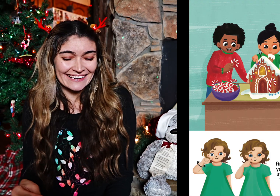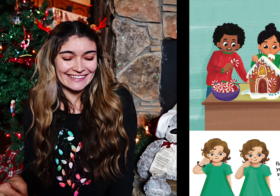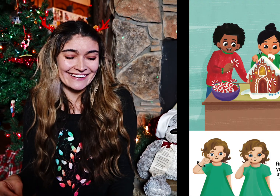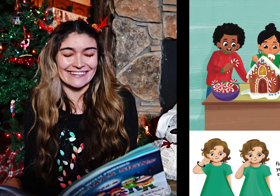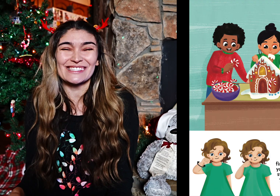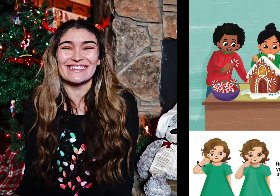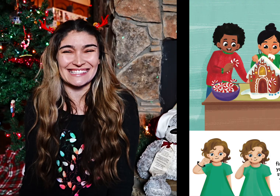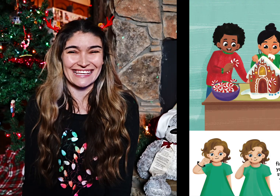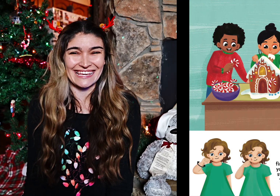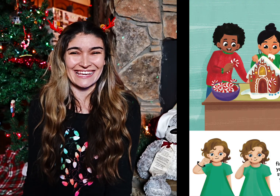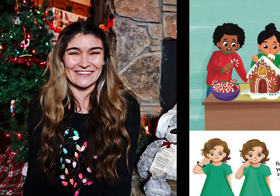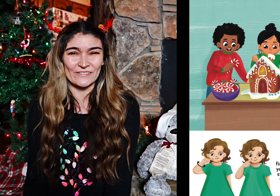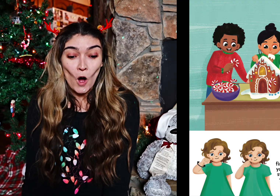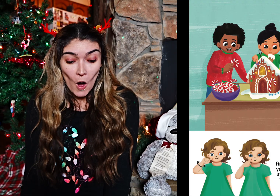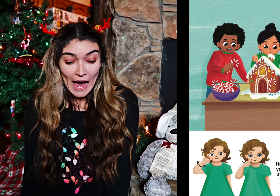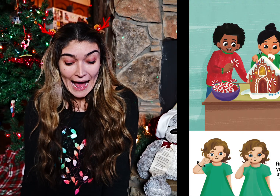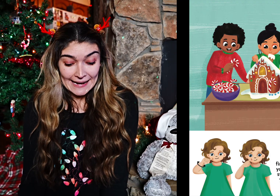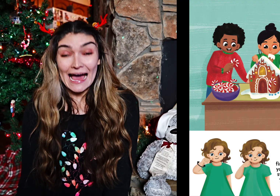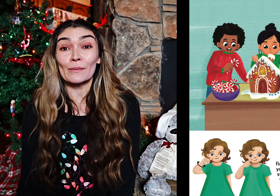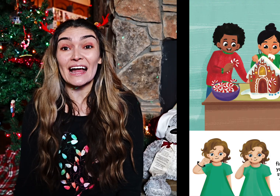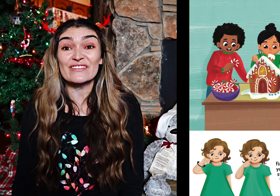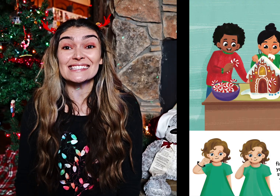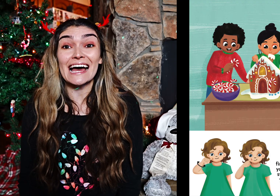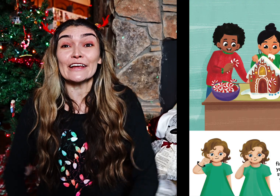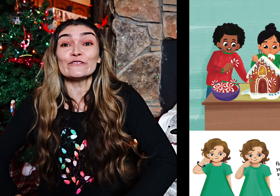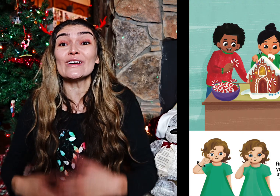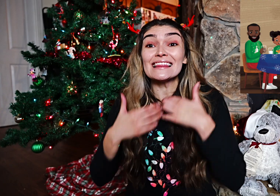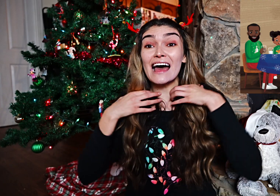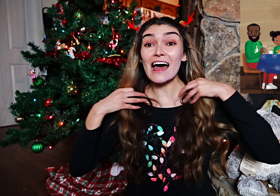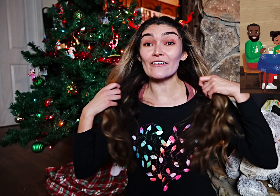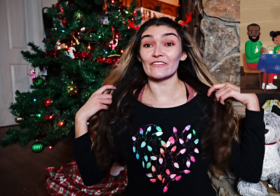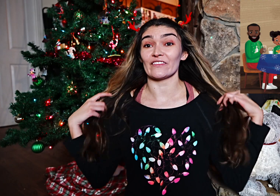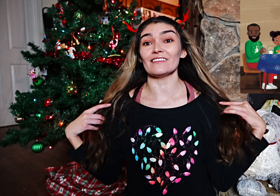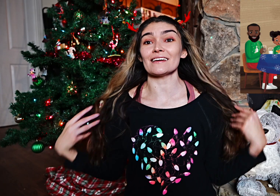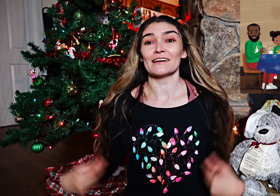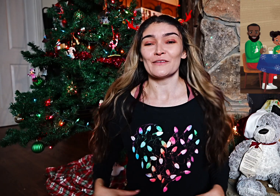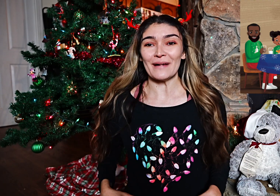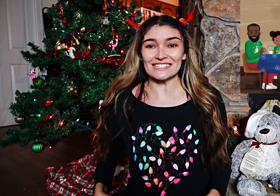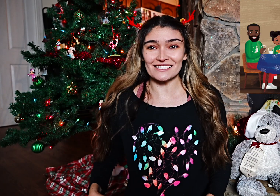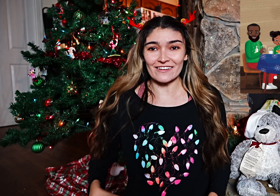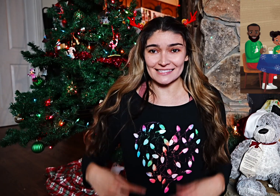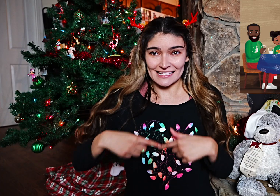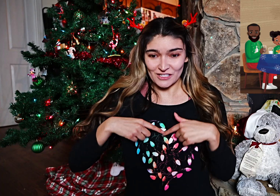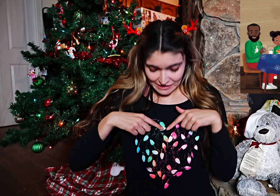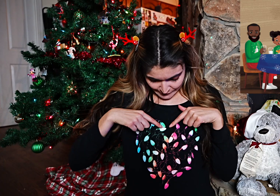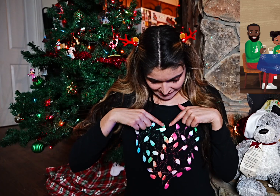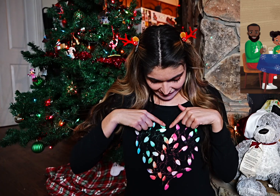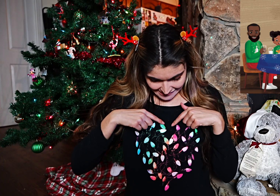finally Christmas Eve. And now we have the sign for love. Look, my shirt is Christmas lights in